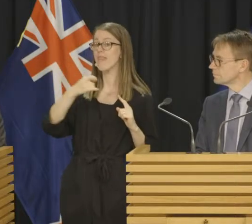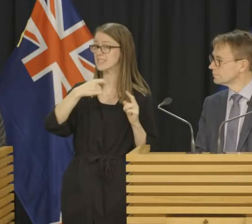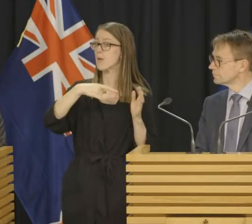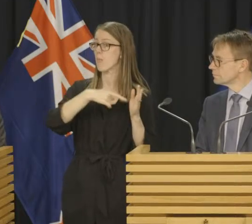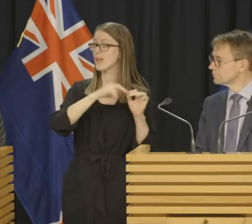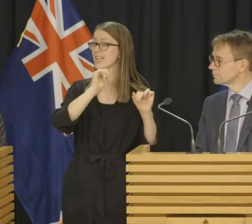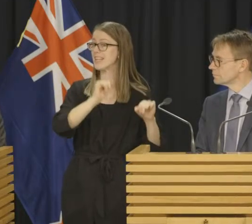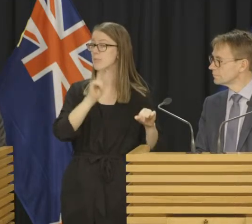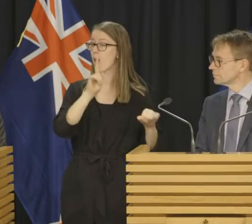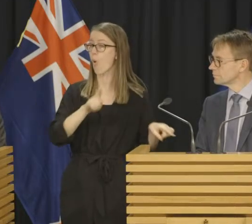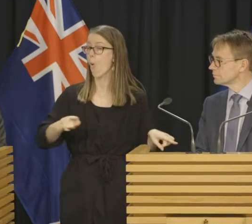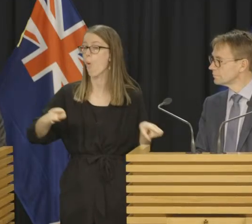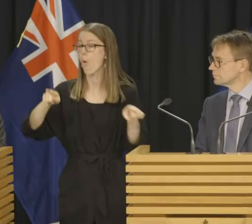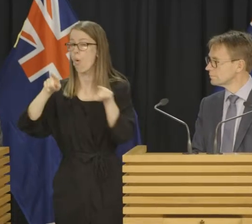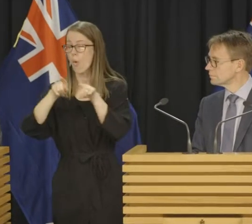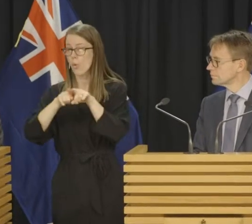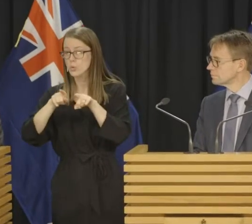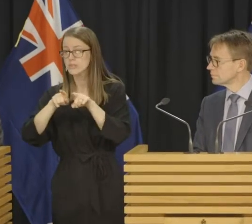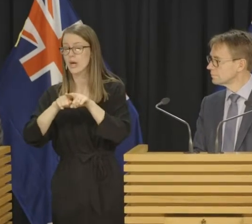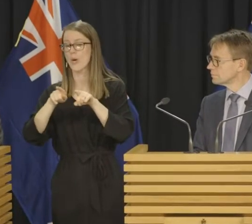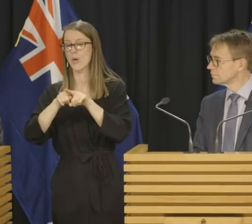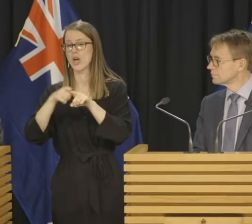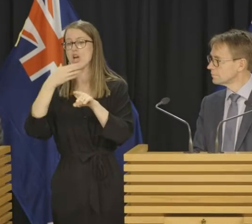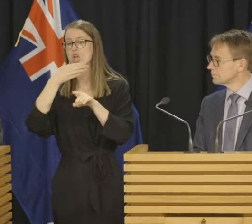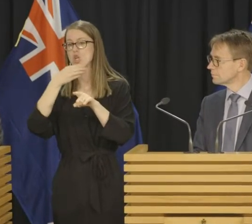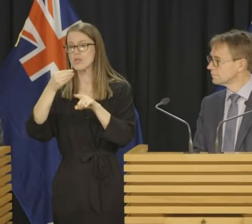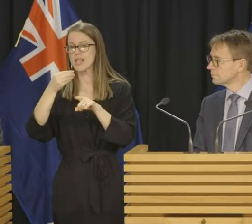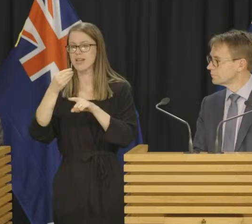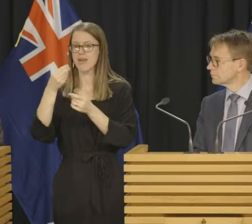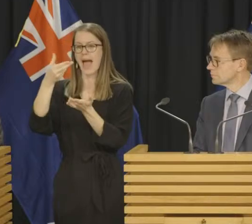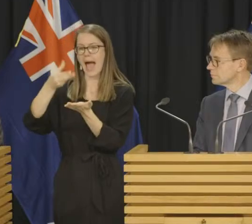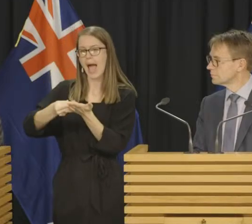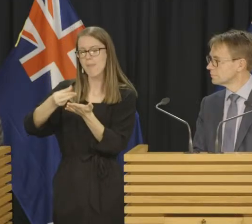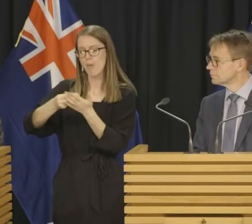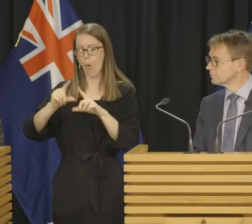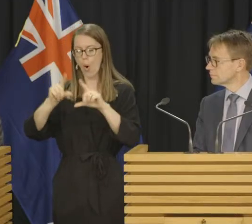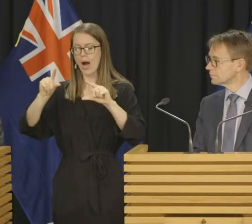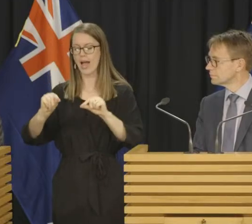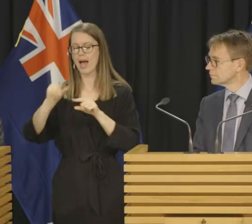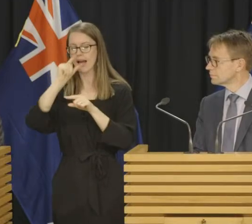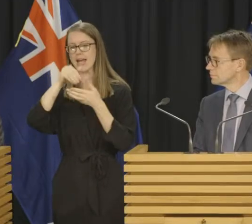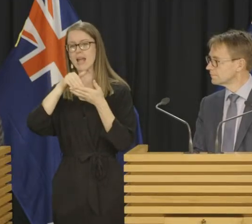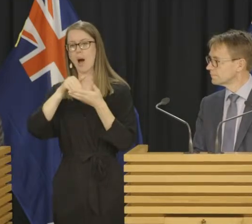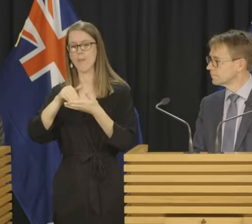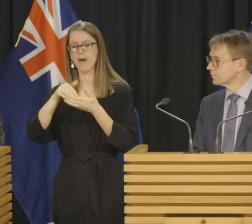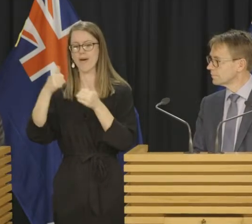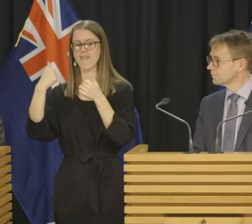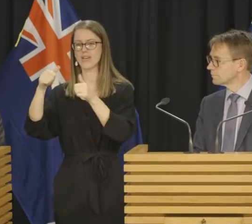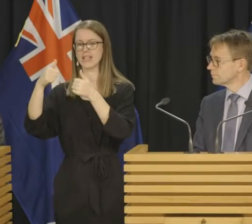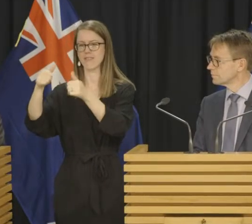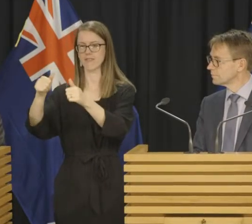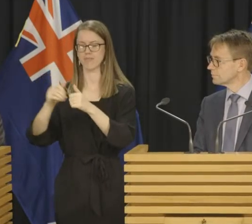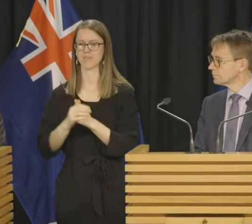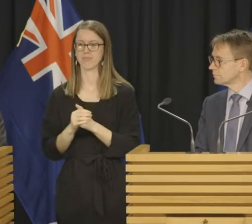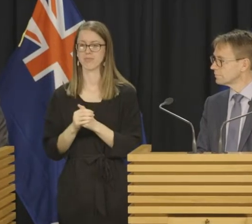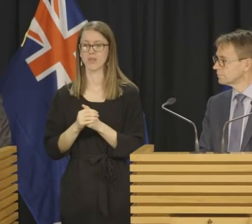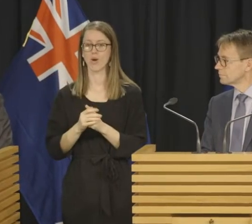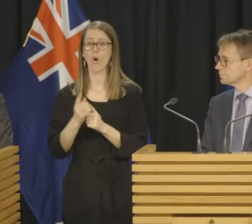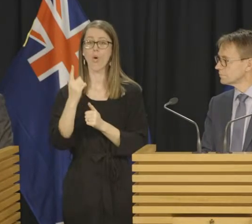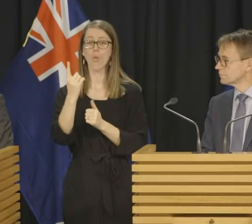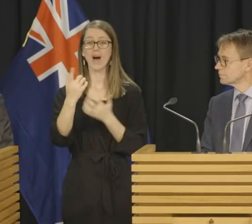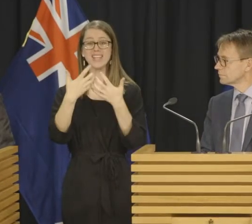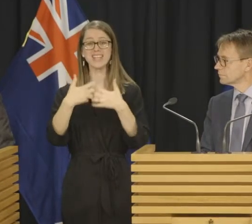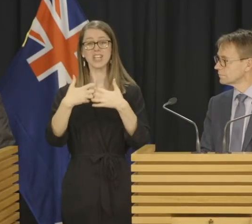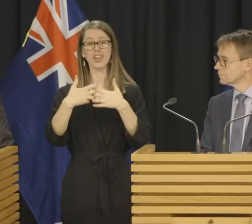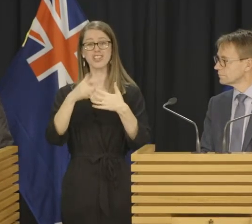digital solutions can make our contact tracing faster and more effective. No single technology to